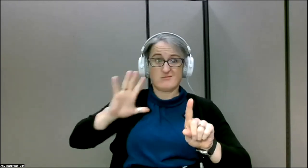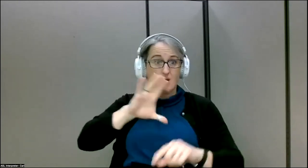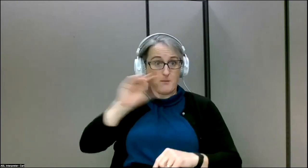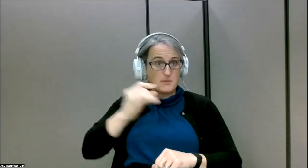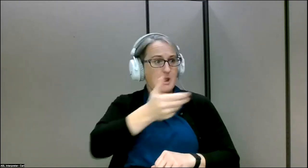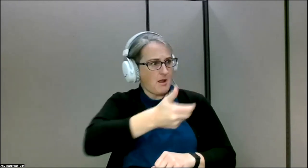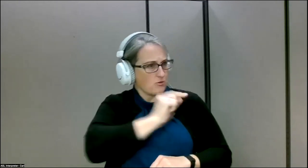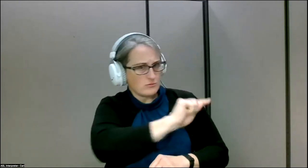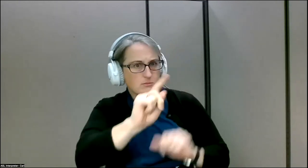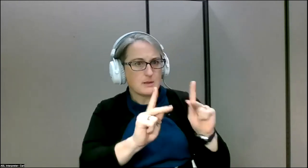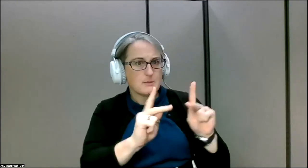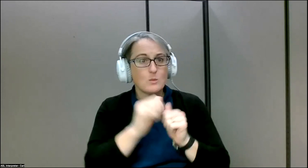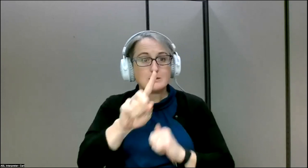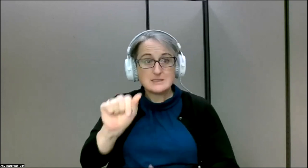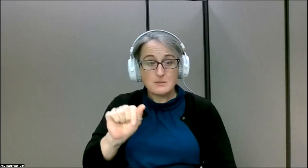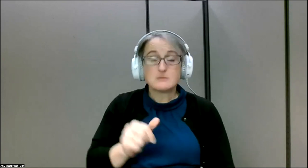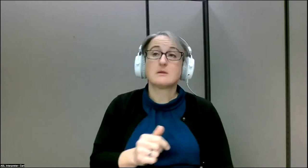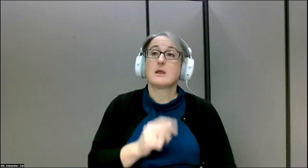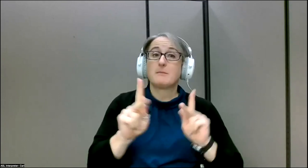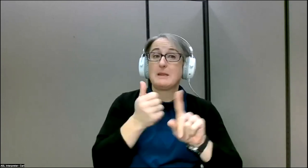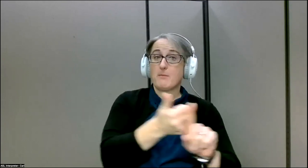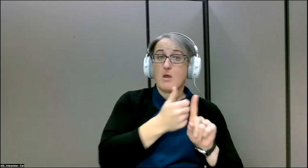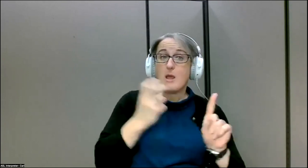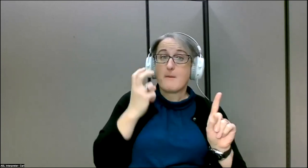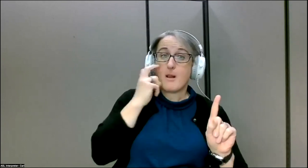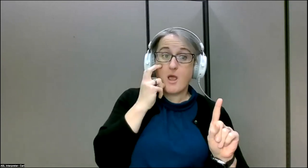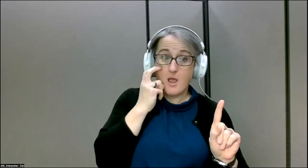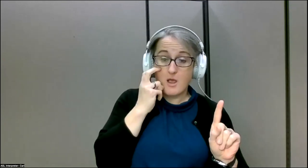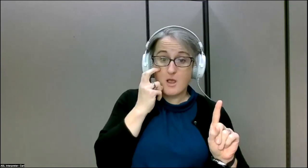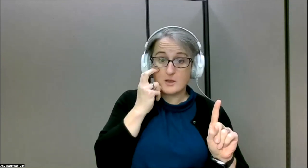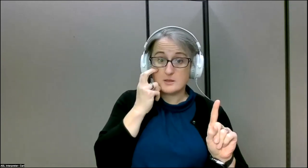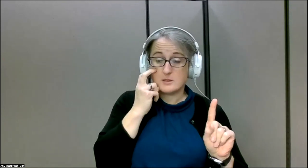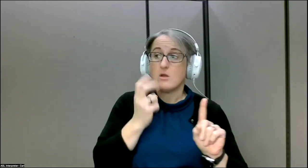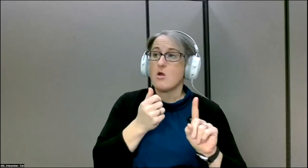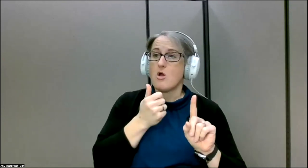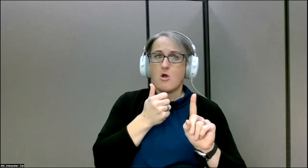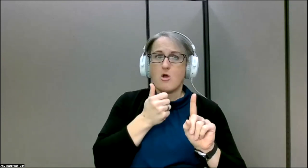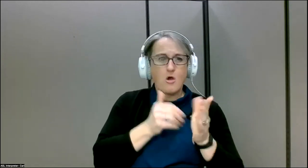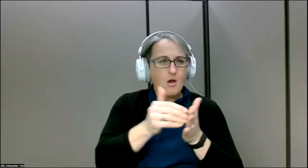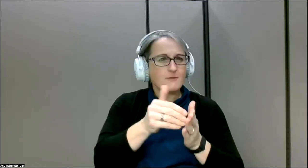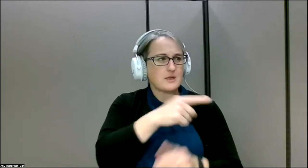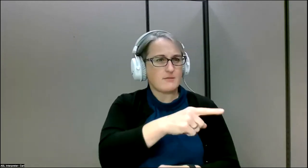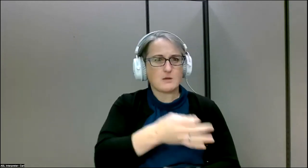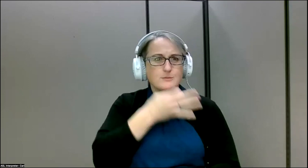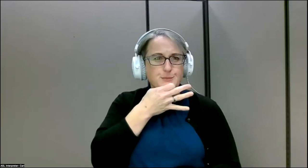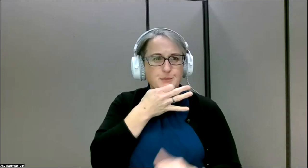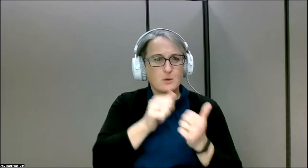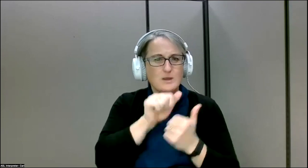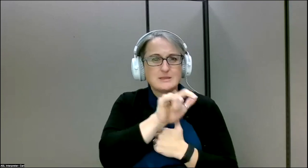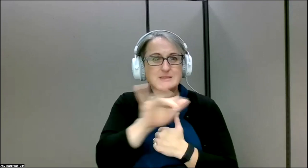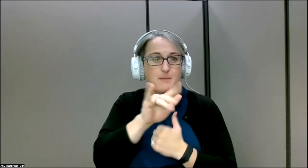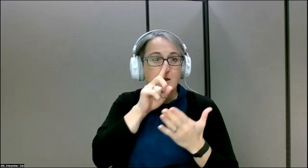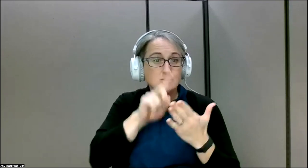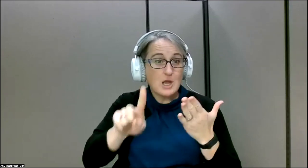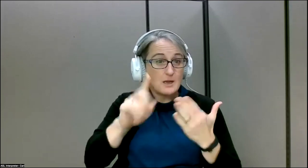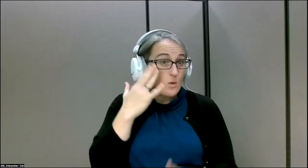disabilities, and people that are blind are very often great at doing spell check, because